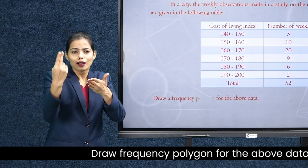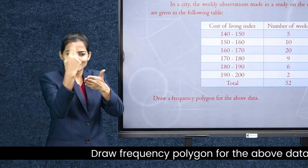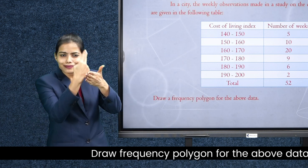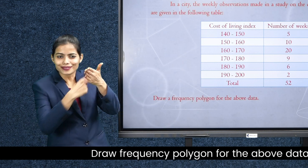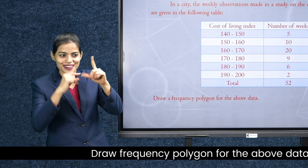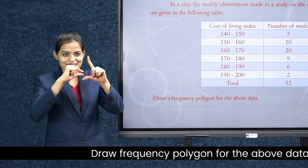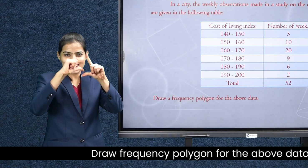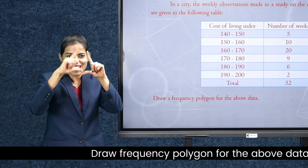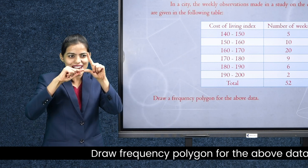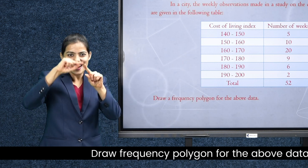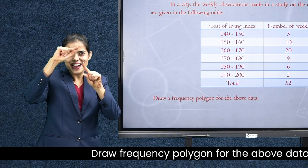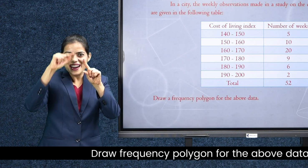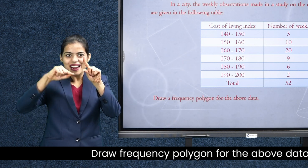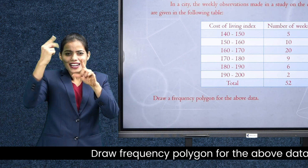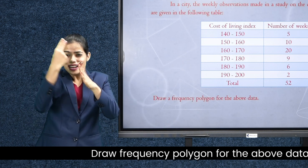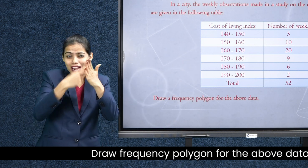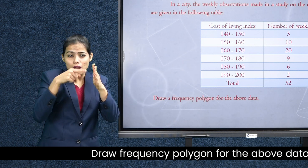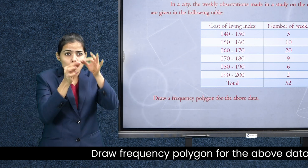Draw a frequency polygon for the above data.